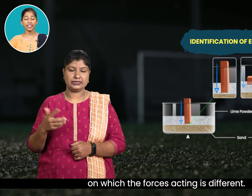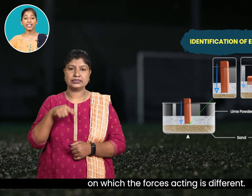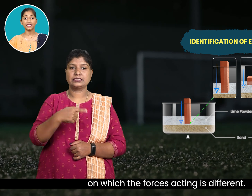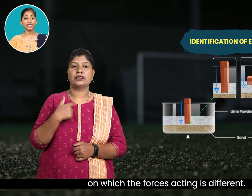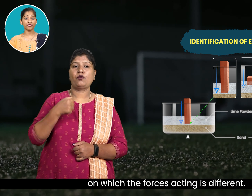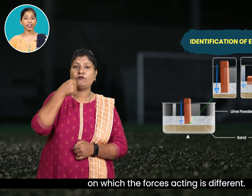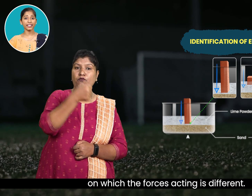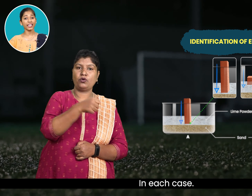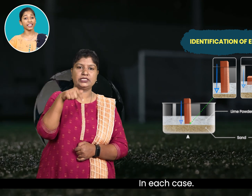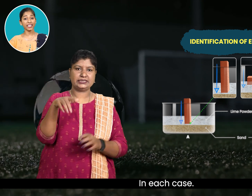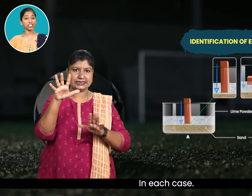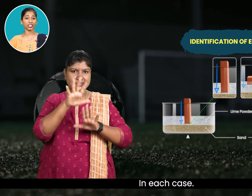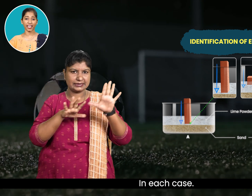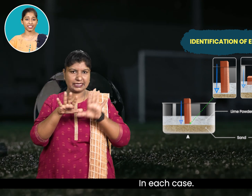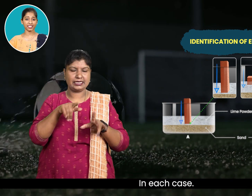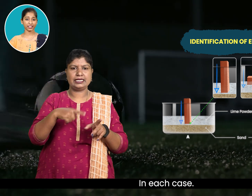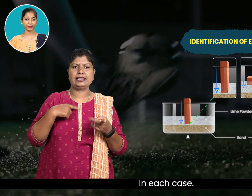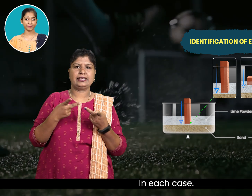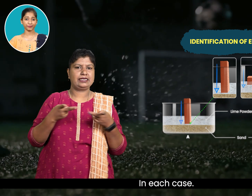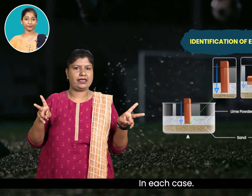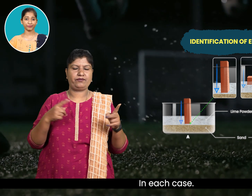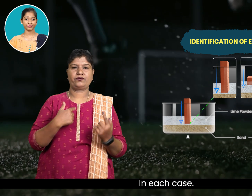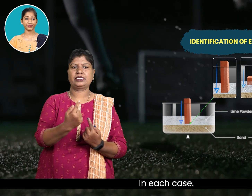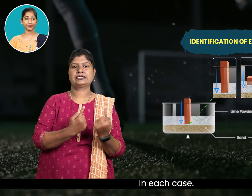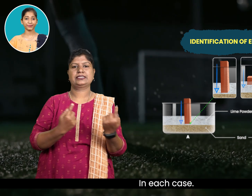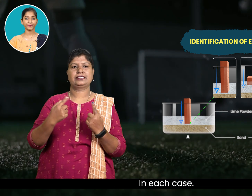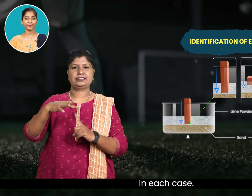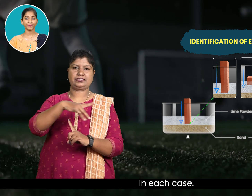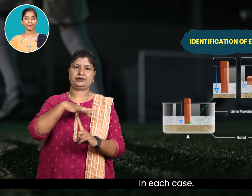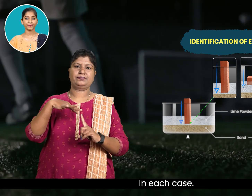acting is different in each case.